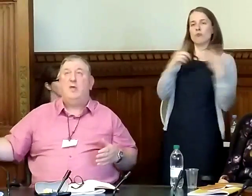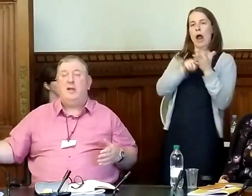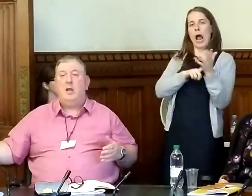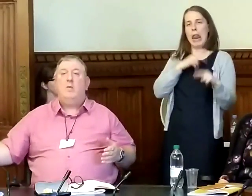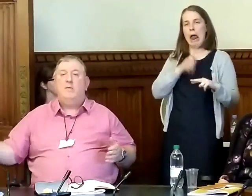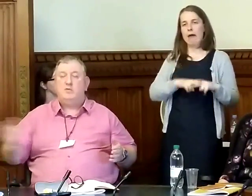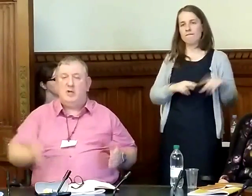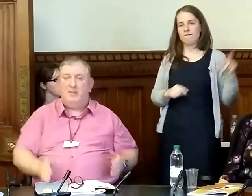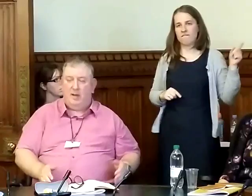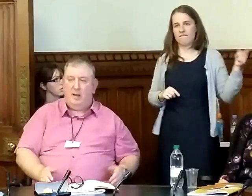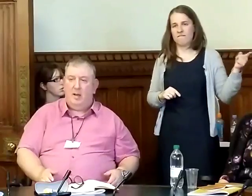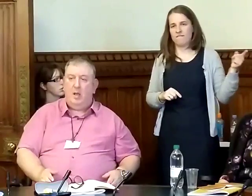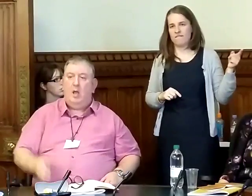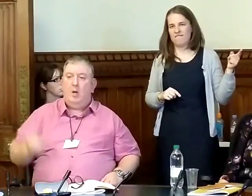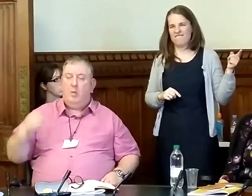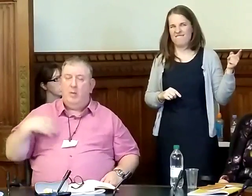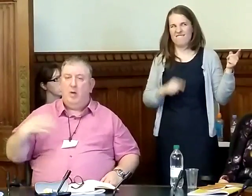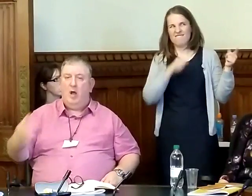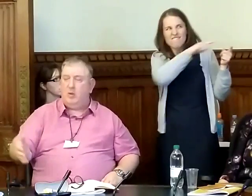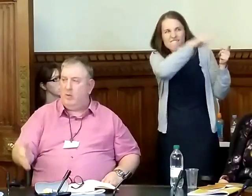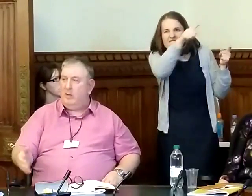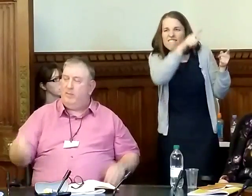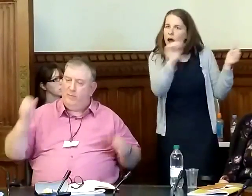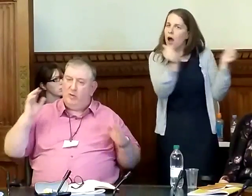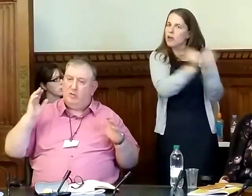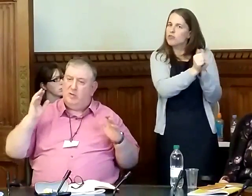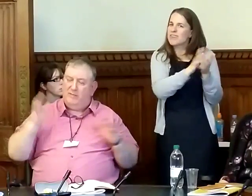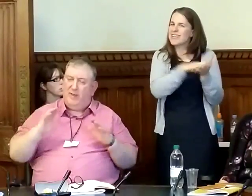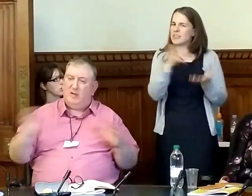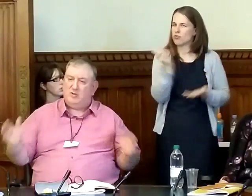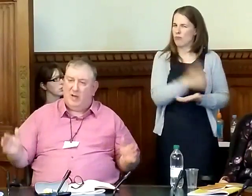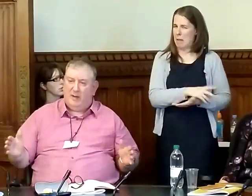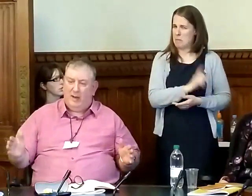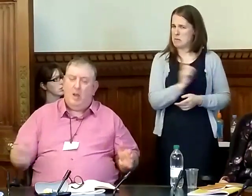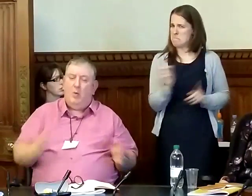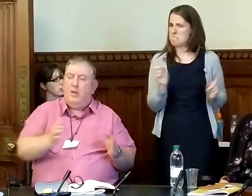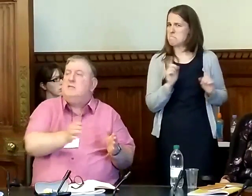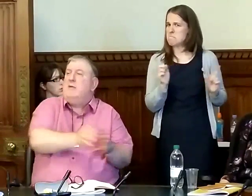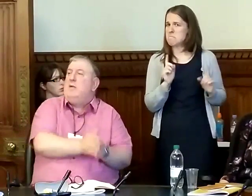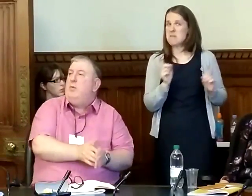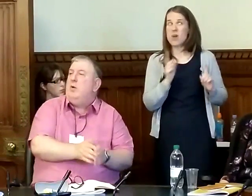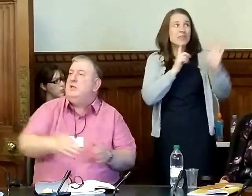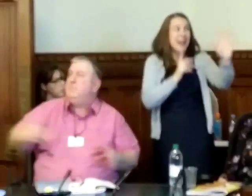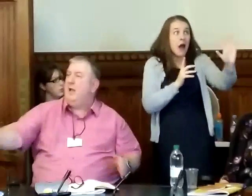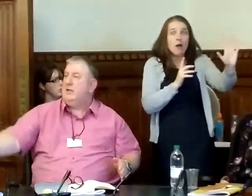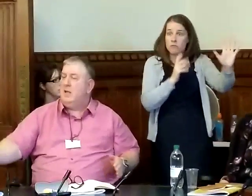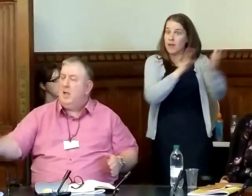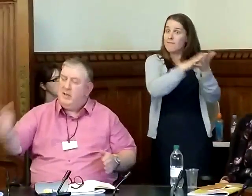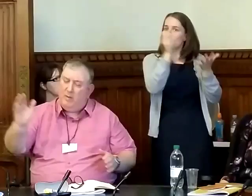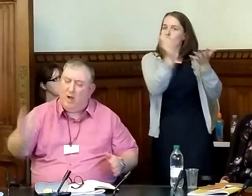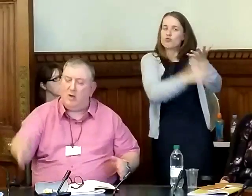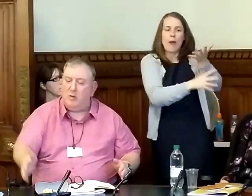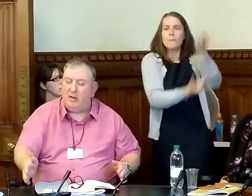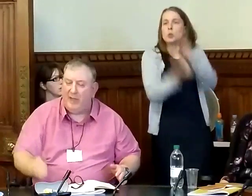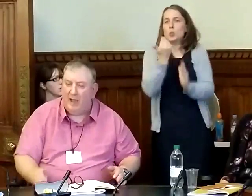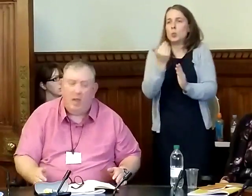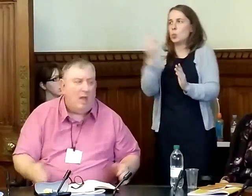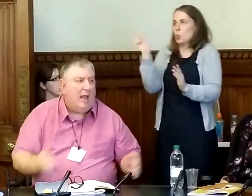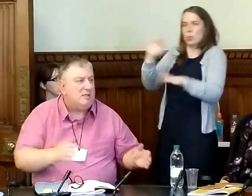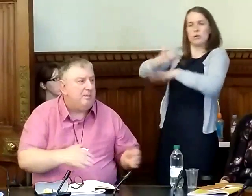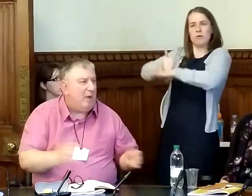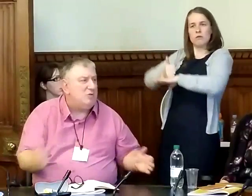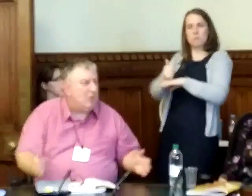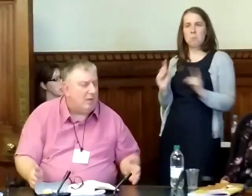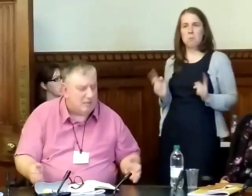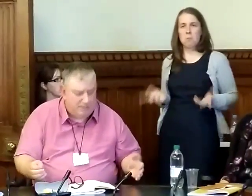tantamount to saying we agree with scrapping it. We were arguing, before you even think of scrapping it, we need something put in its place. They were arguing